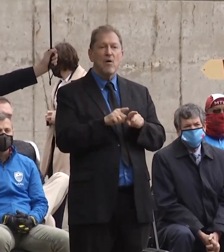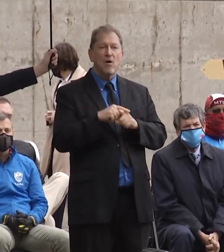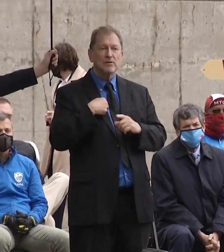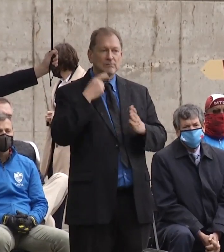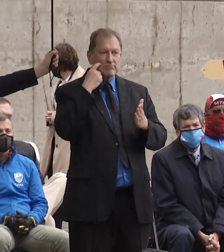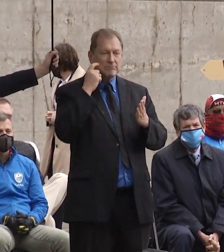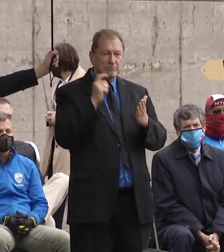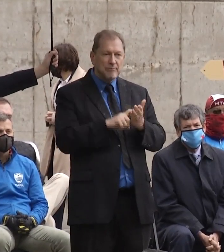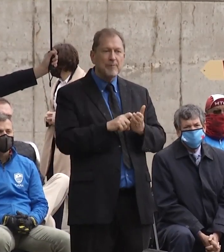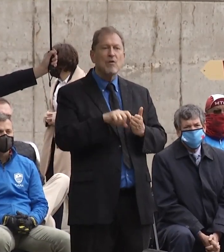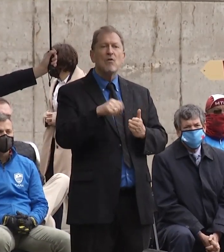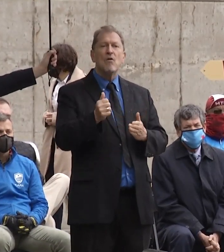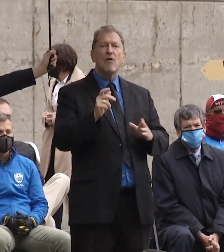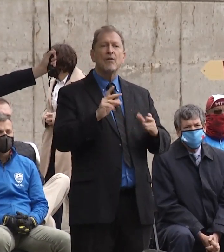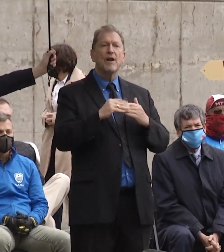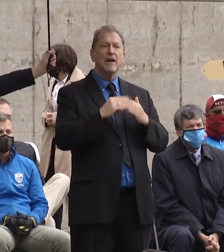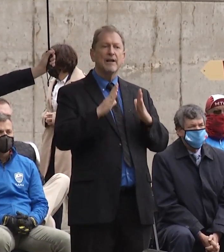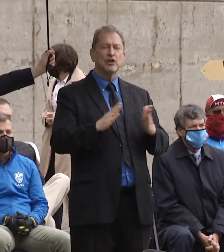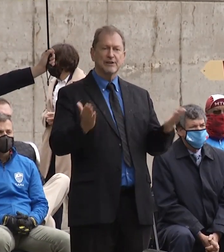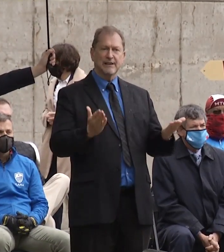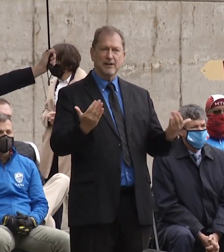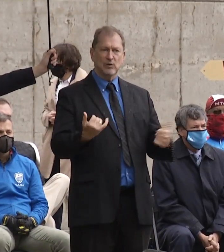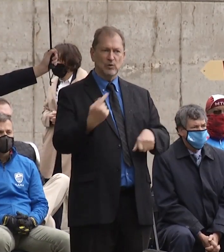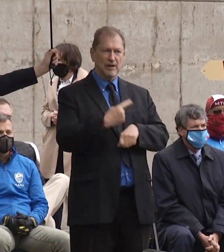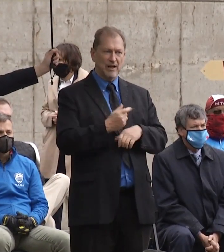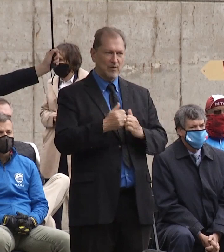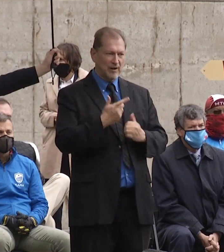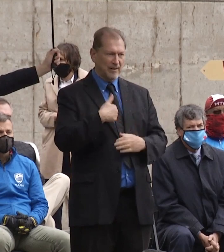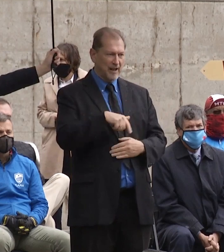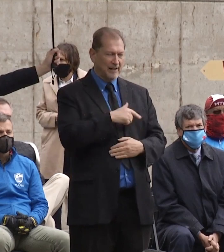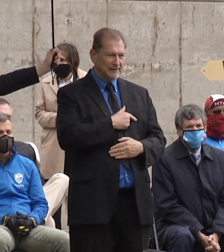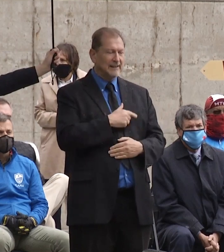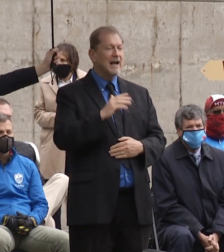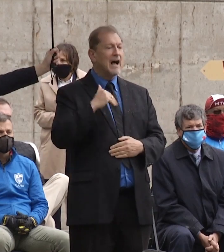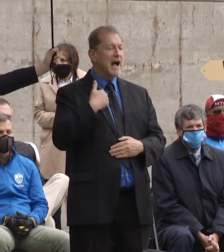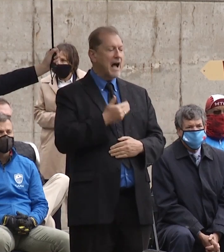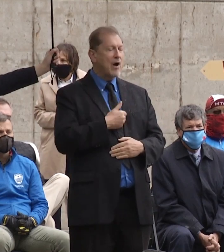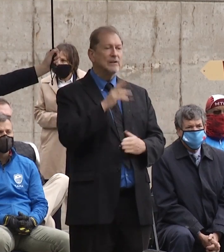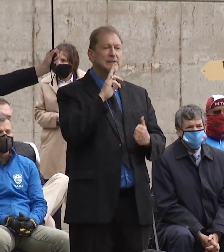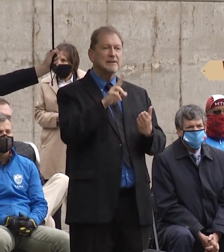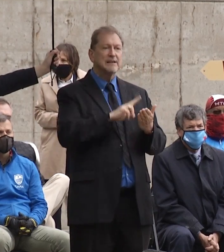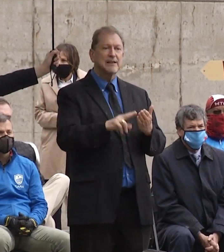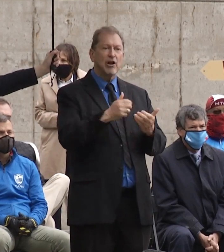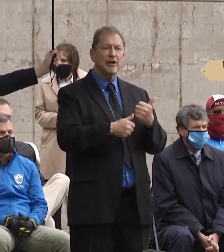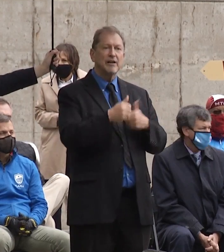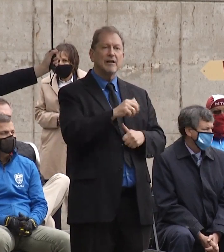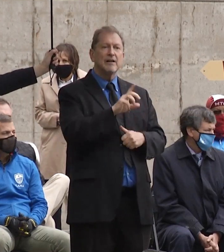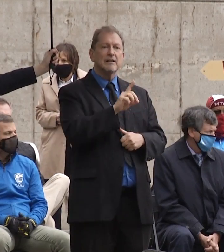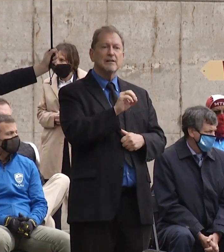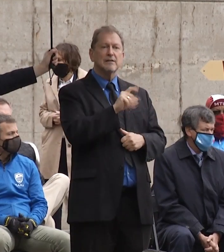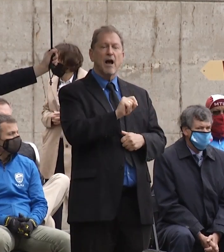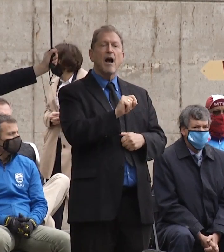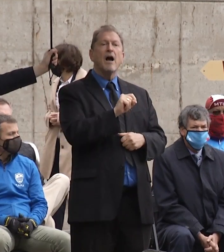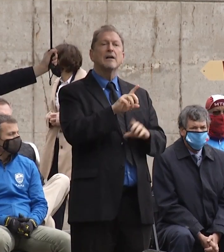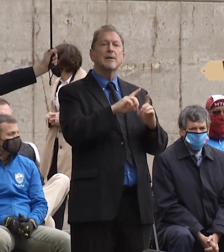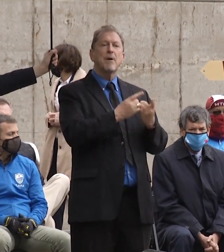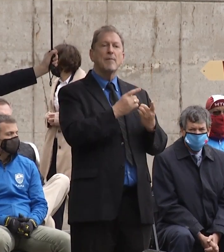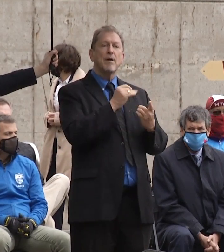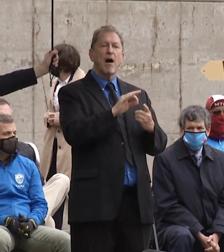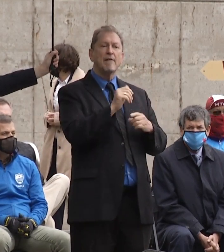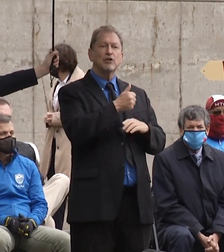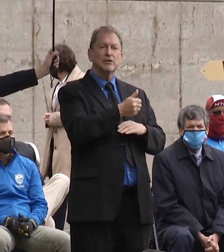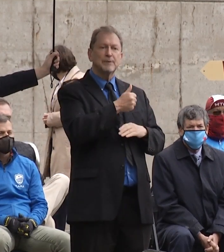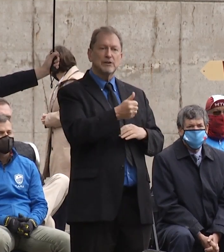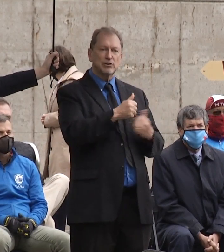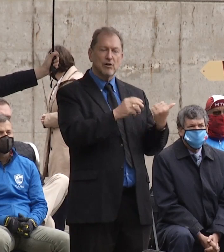the other leaders that are here with us today. Illinois Secretary of Transportation, Omar Osmond. Thank you, Mr.